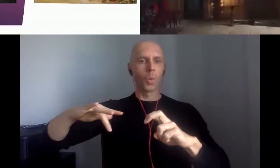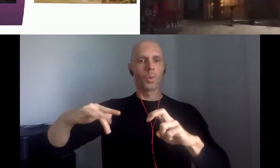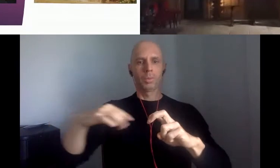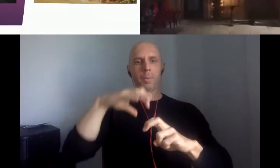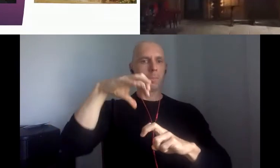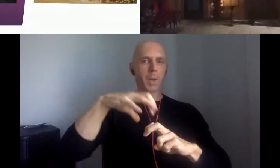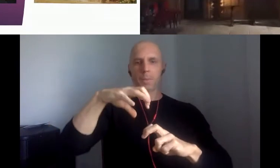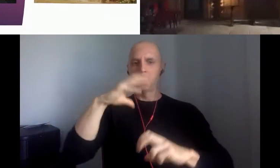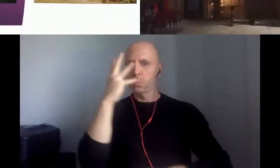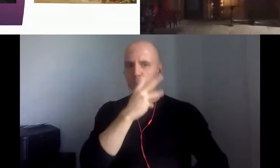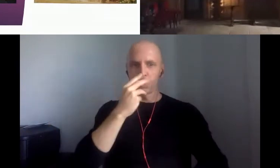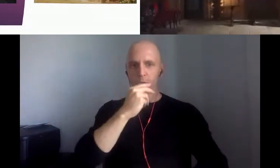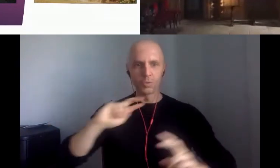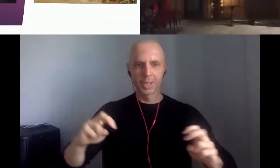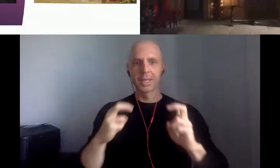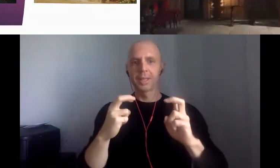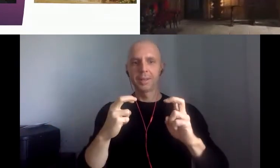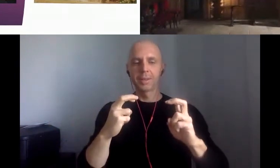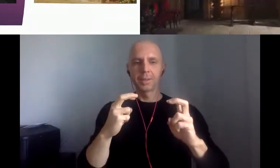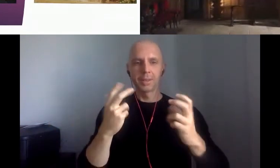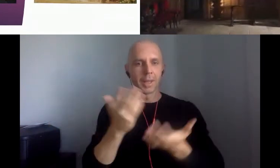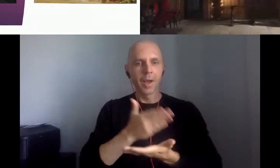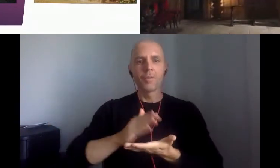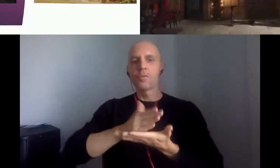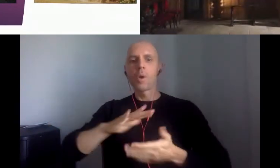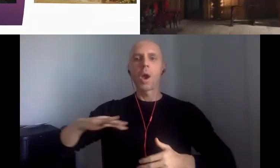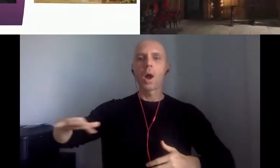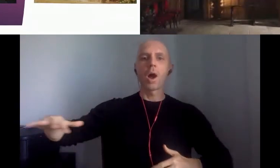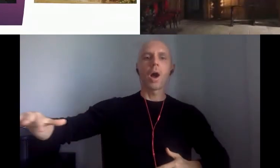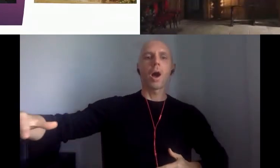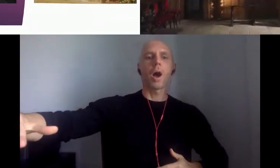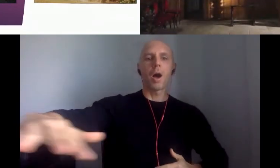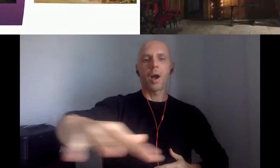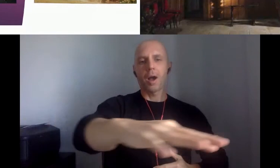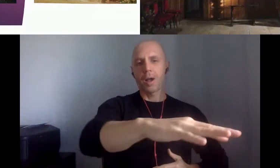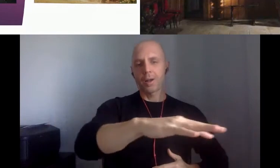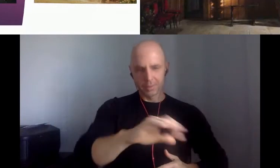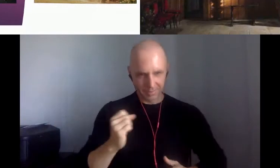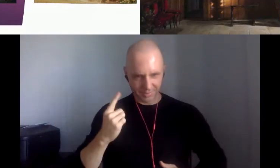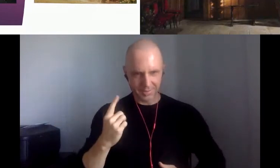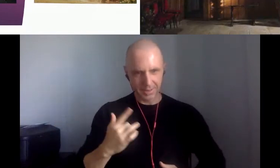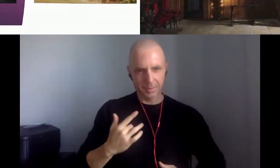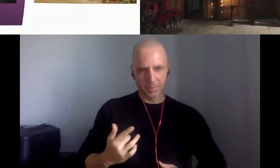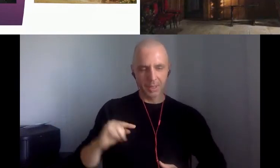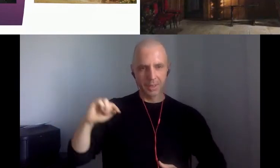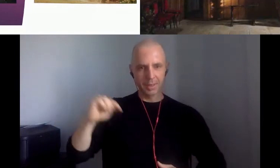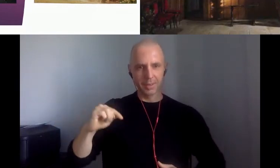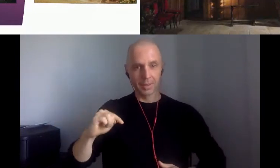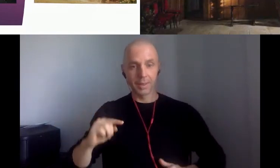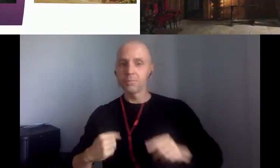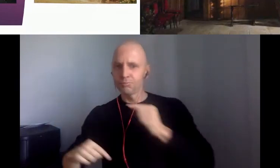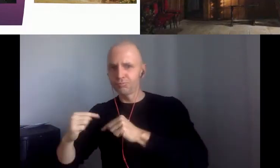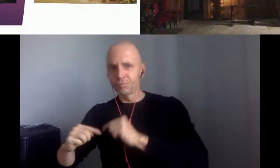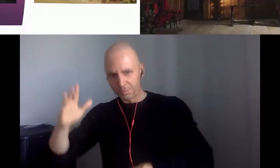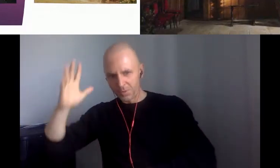so beautiful, it's in the middle of the countryside and so on. But of course, from the beginning, from when Fiennes builds it, it's really in the middle of